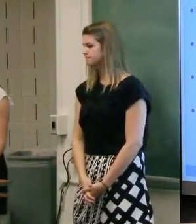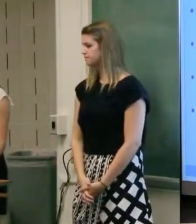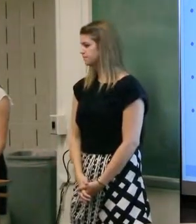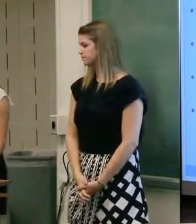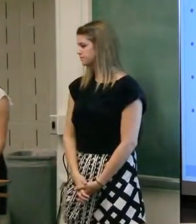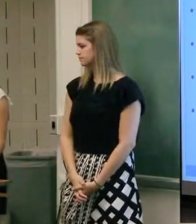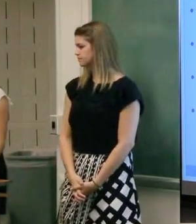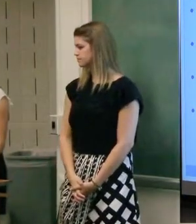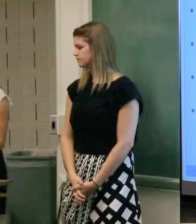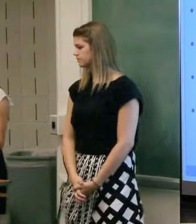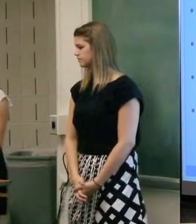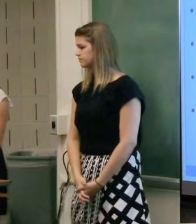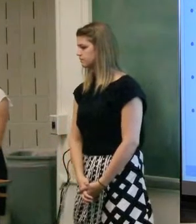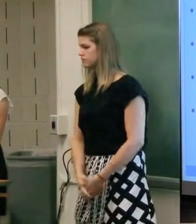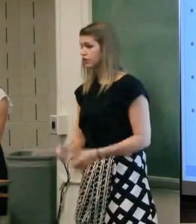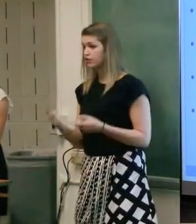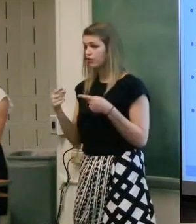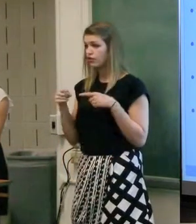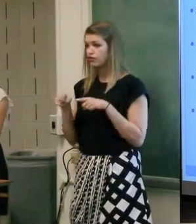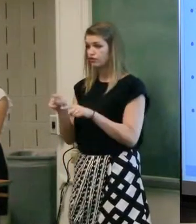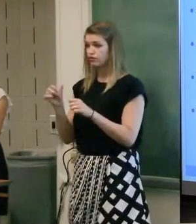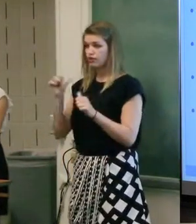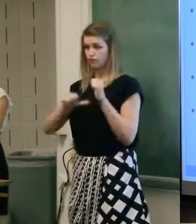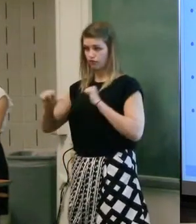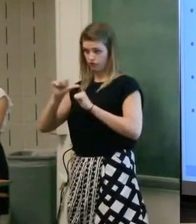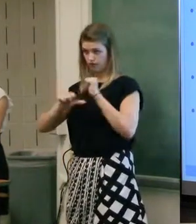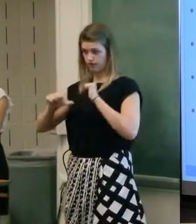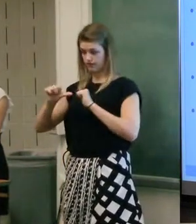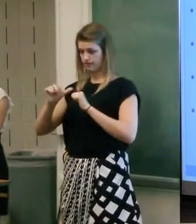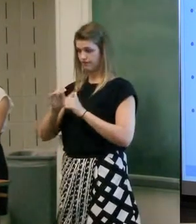And then during that concert,